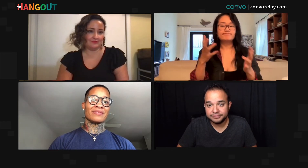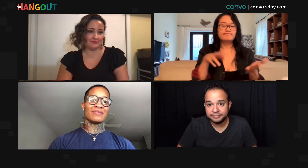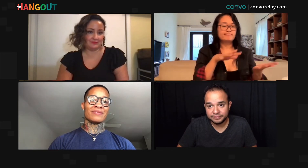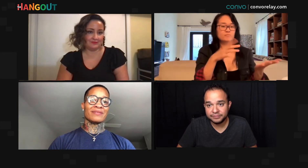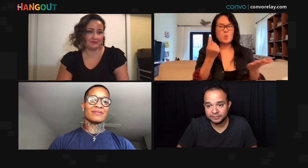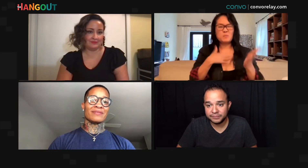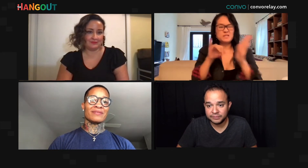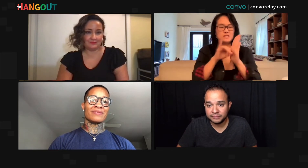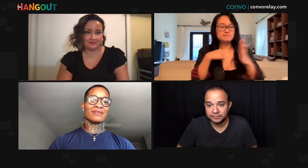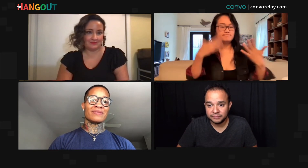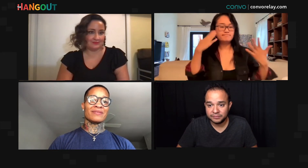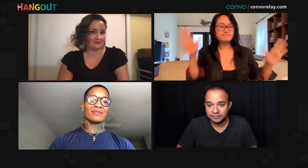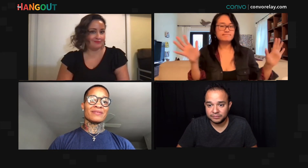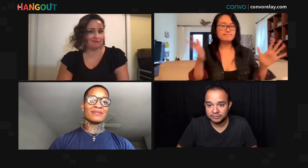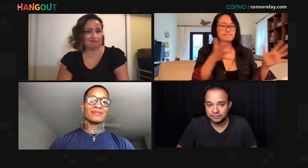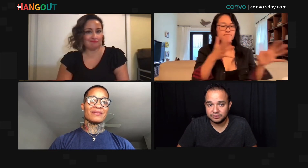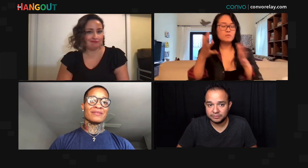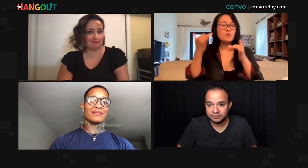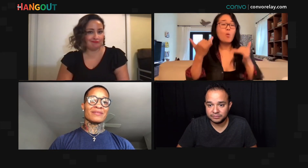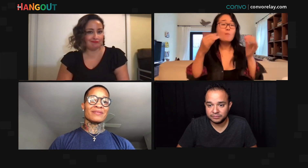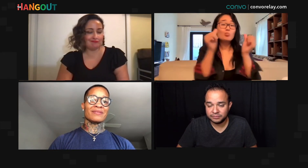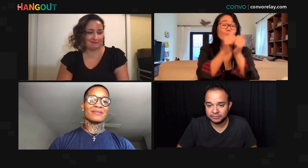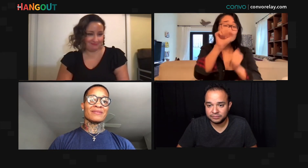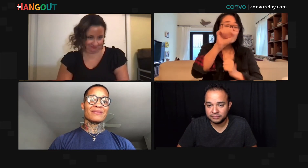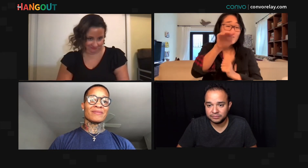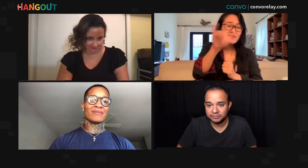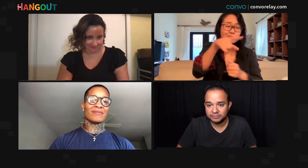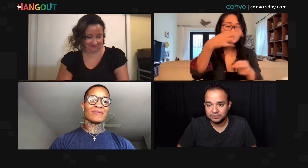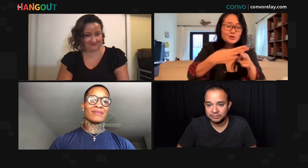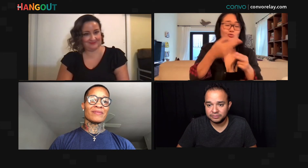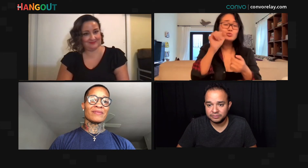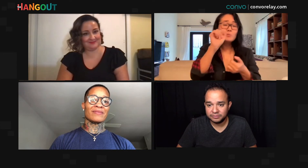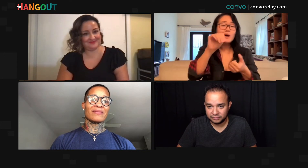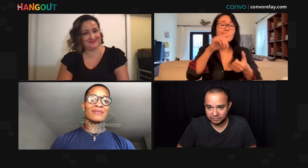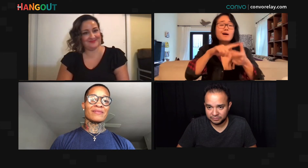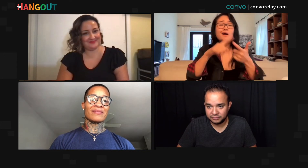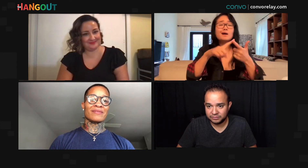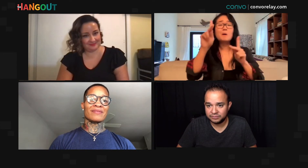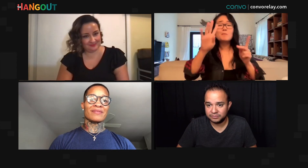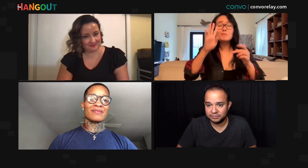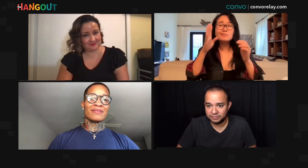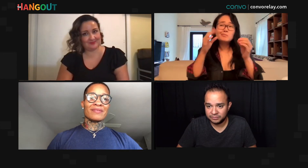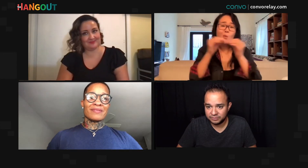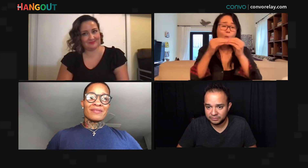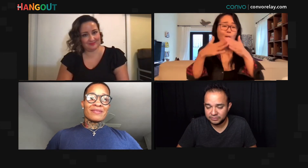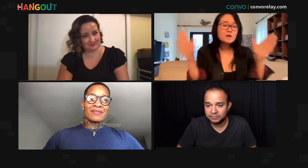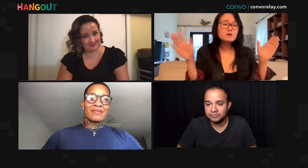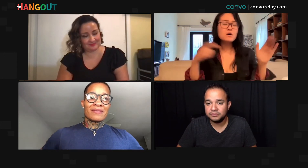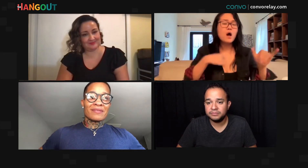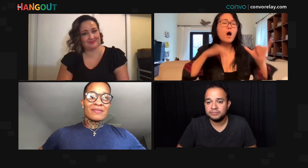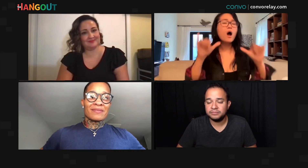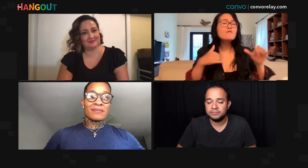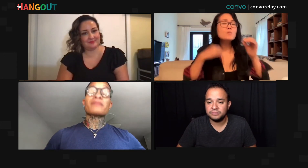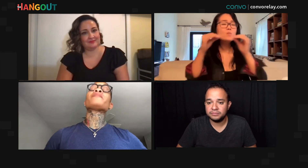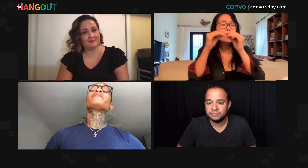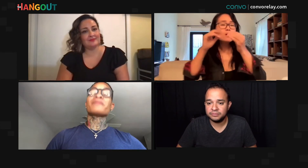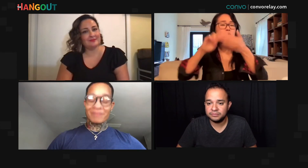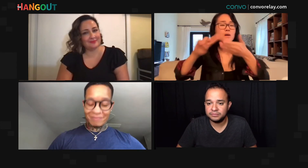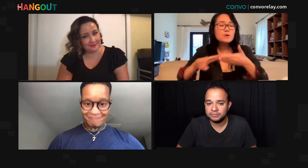weren't any other labels. So really figuring out your identity was really hard. But just like, you were just mentioning social